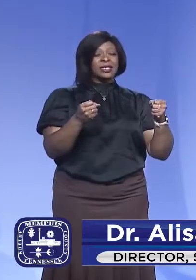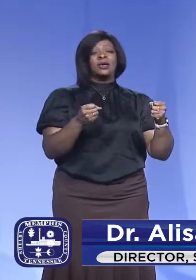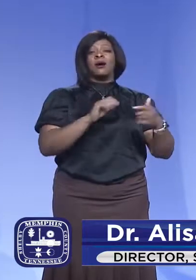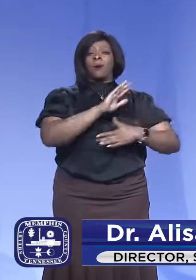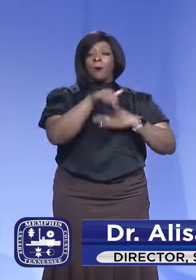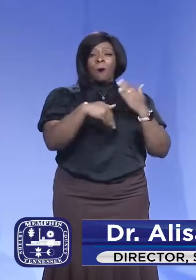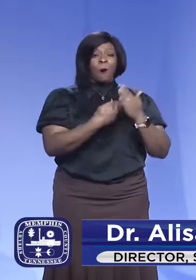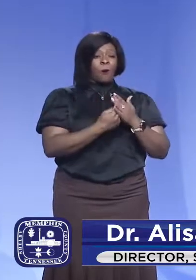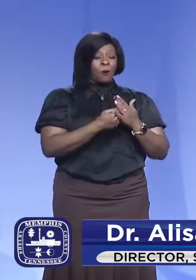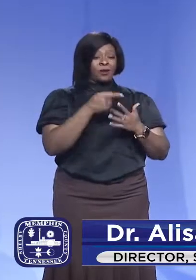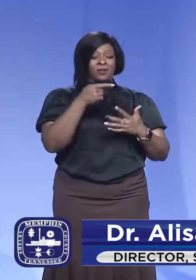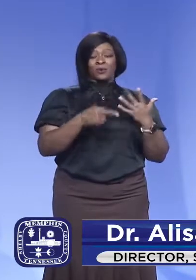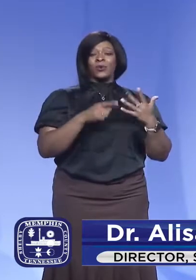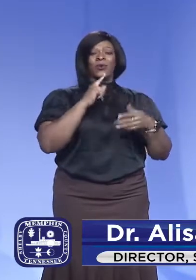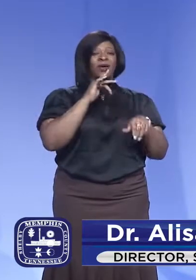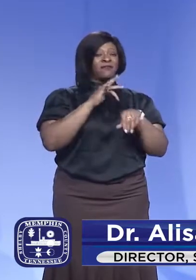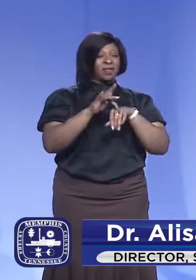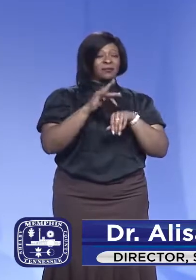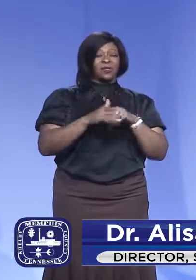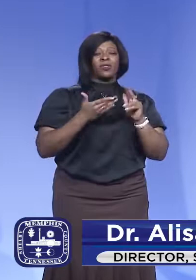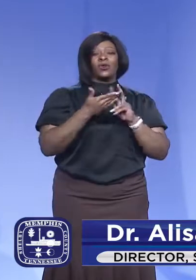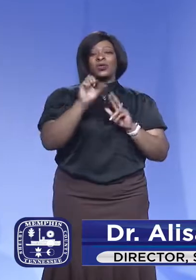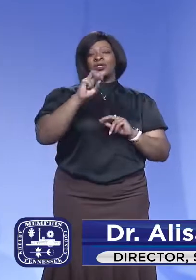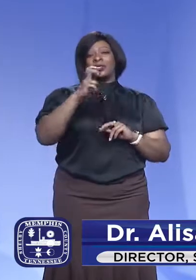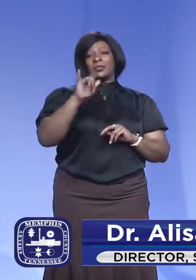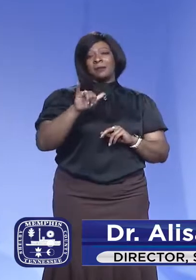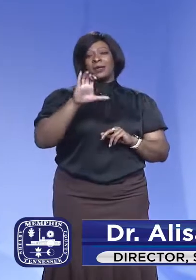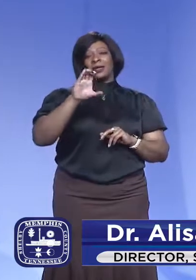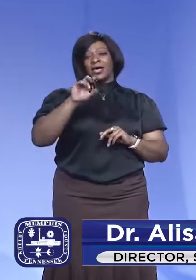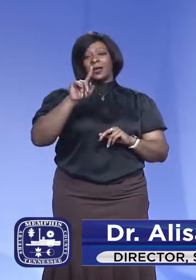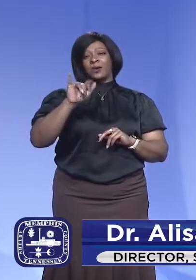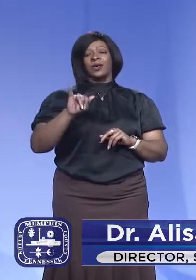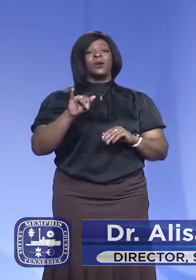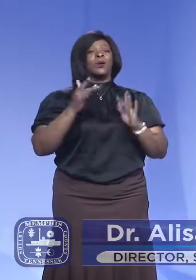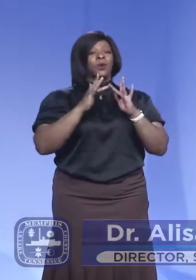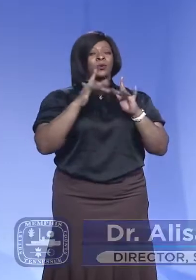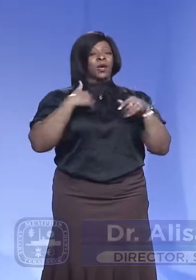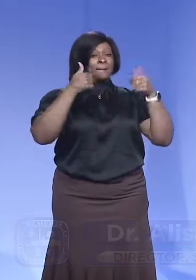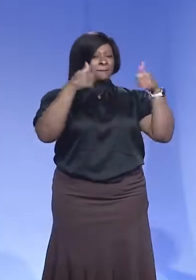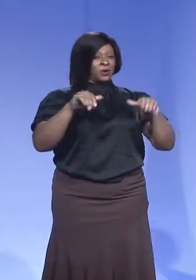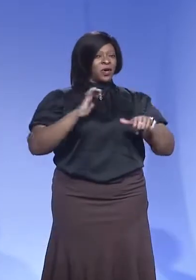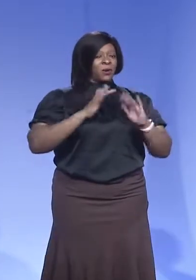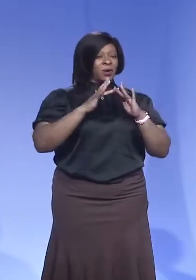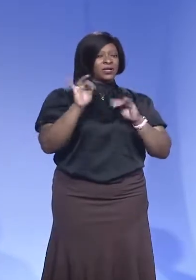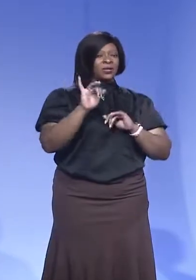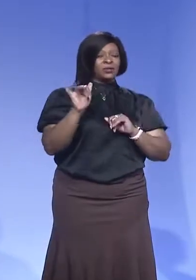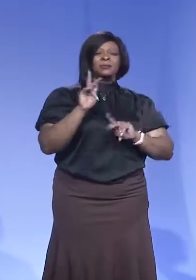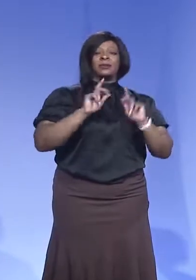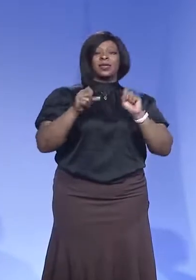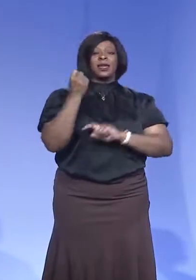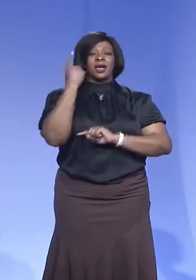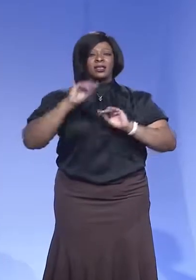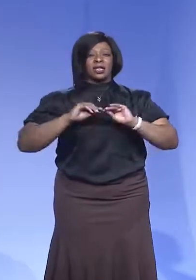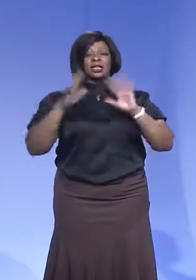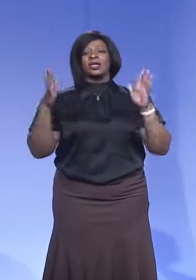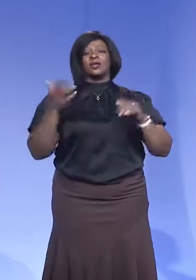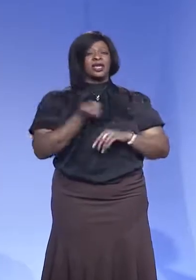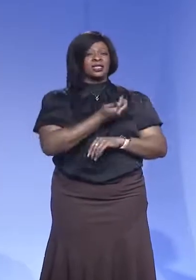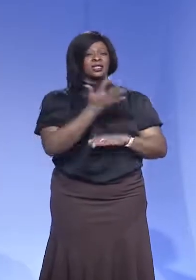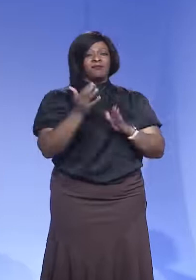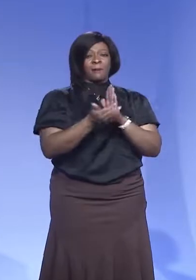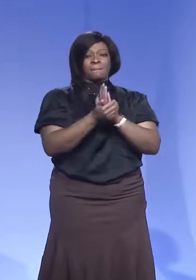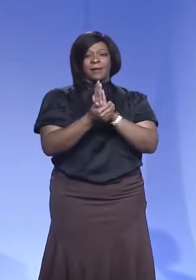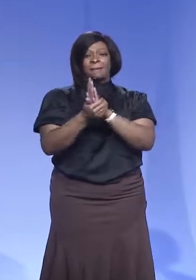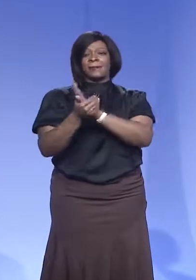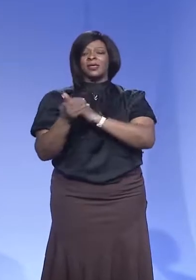all of that is available through the Shelby County website, and we can actually post that on our website so that people understand there were several amendments